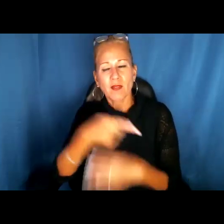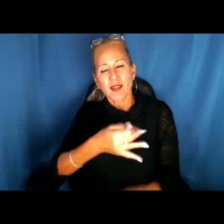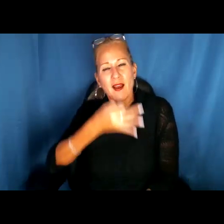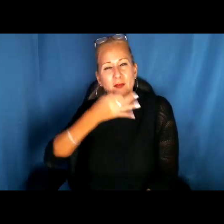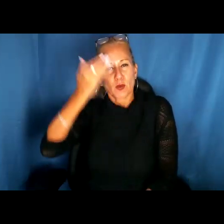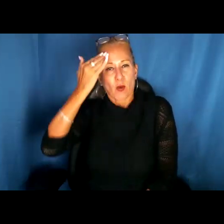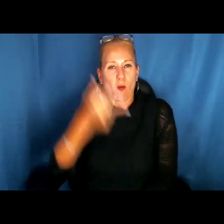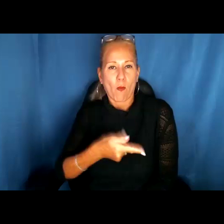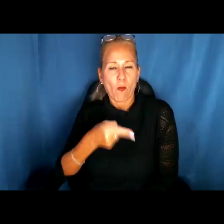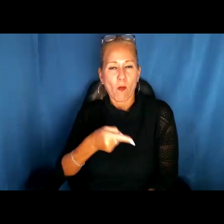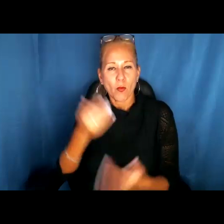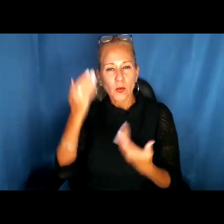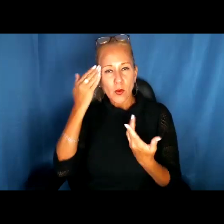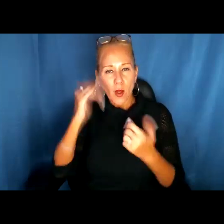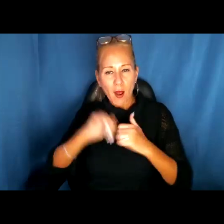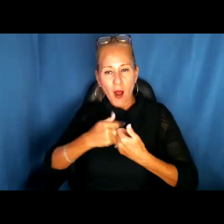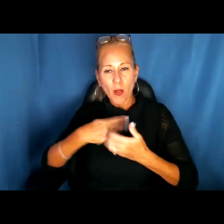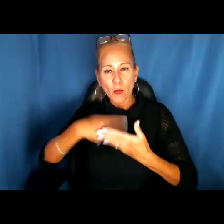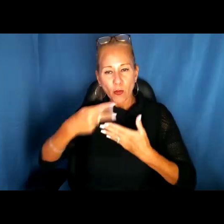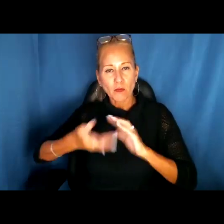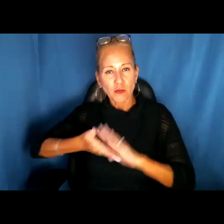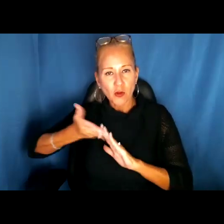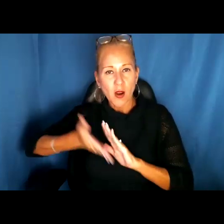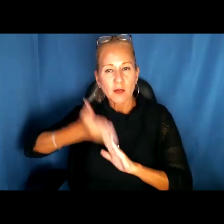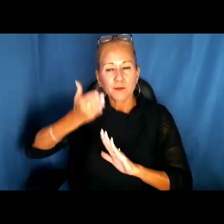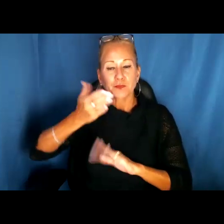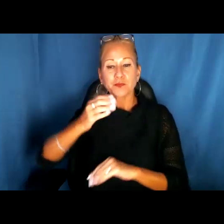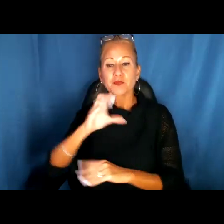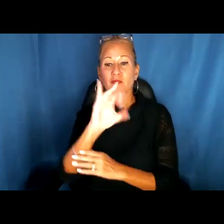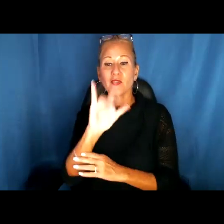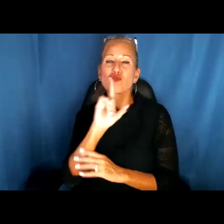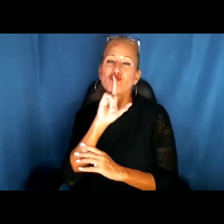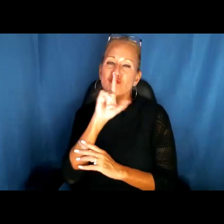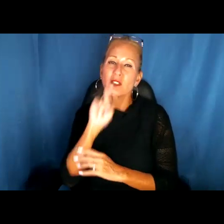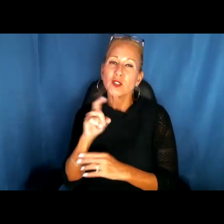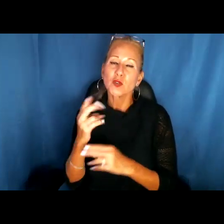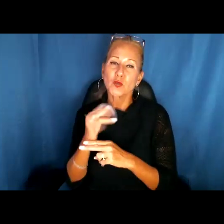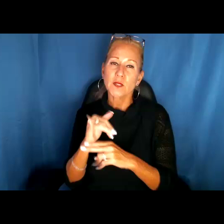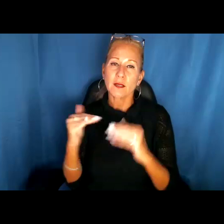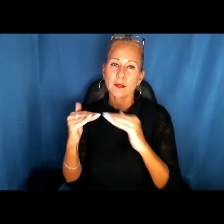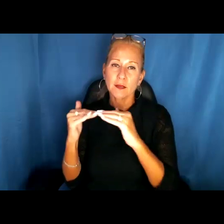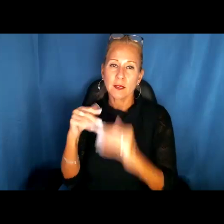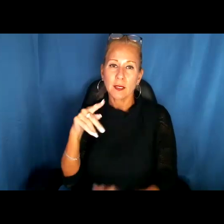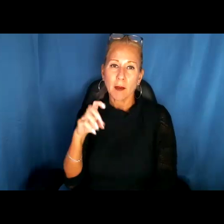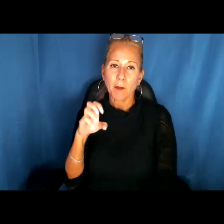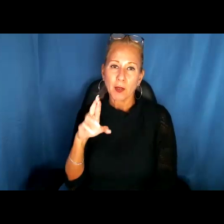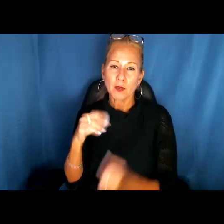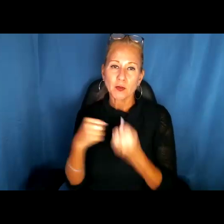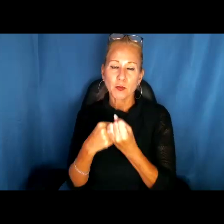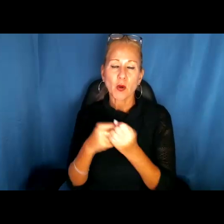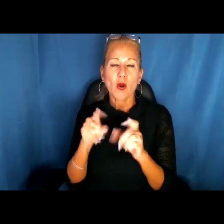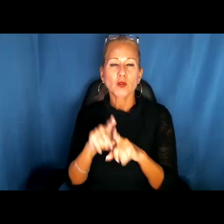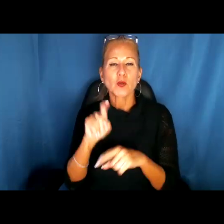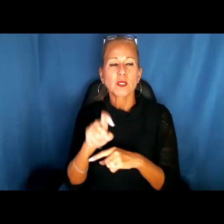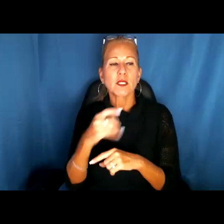experts and know how the programs run. So SILs really need to use that peer support. They also need to